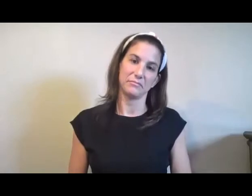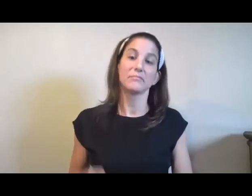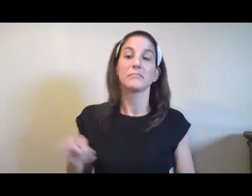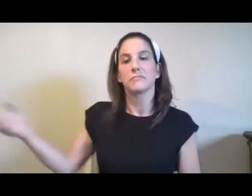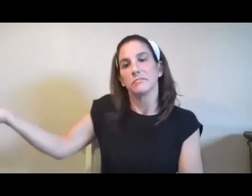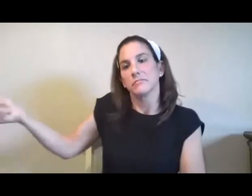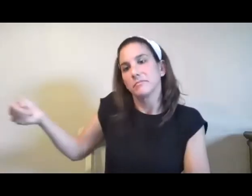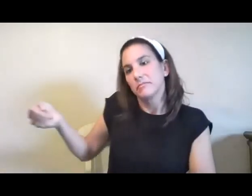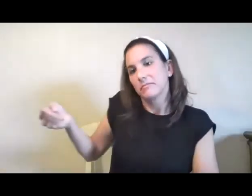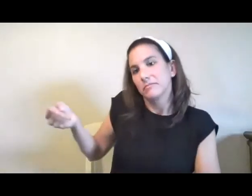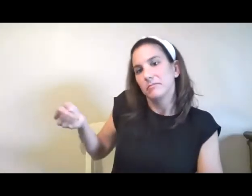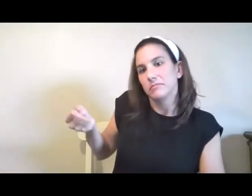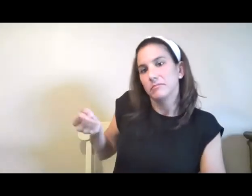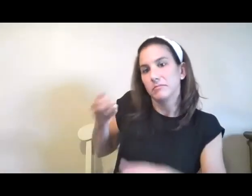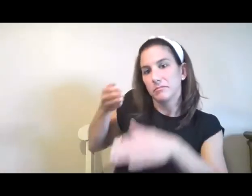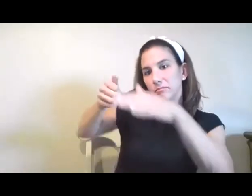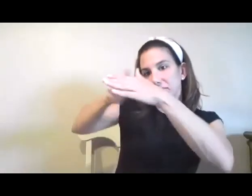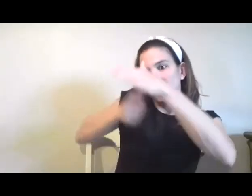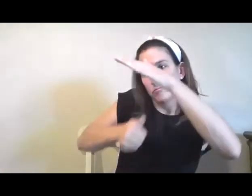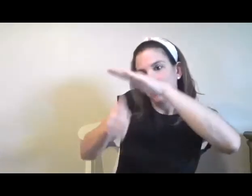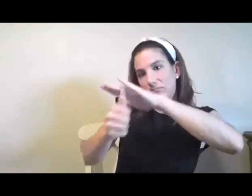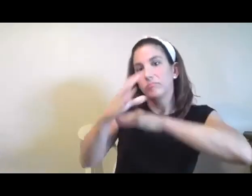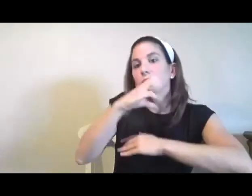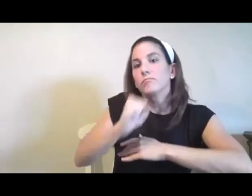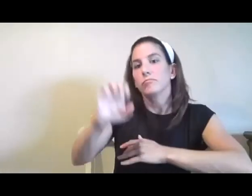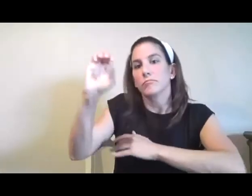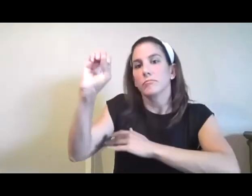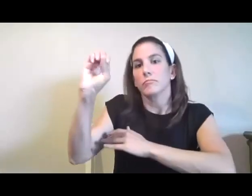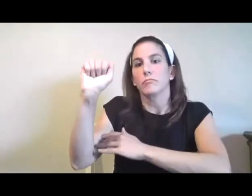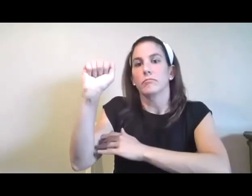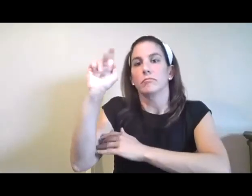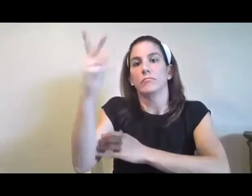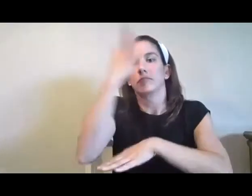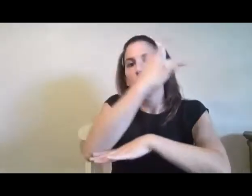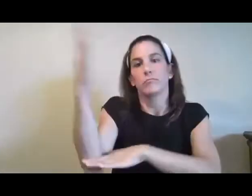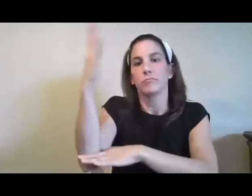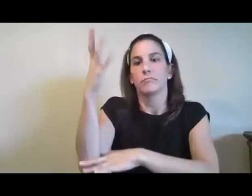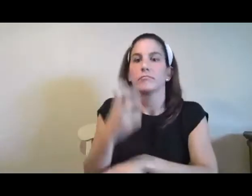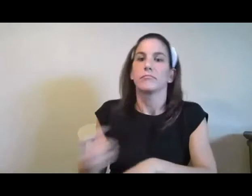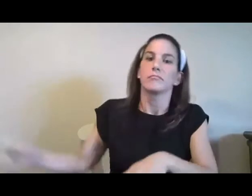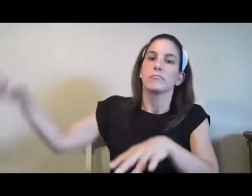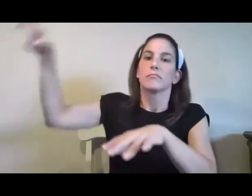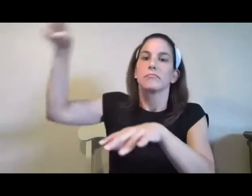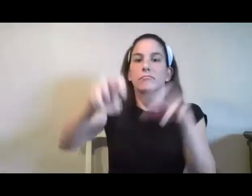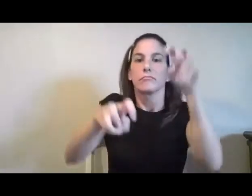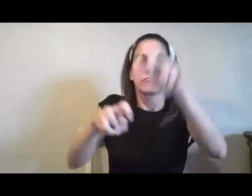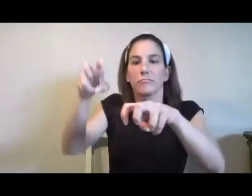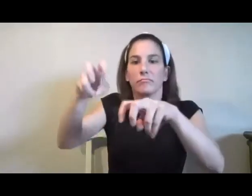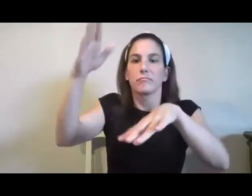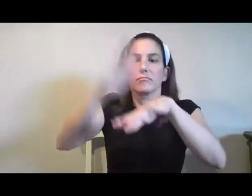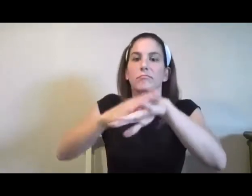She wheeled the wagon under the old oak tree and climbed onto Gram's tire swing.